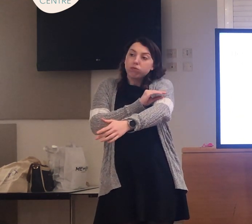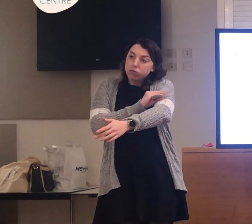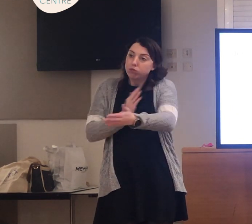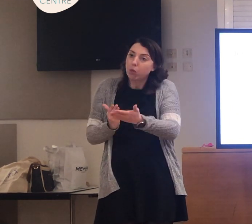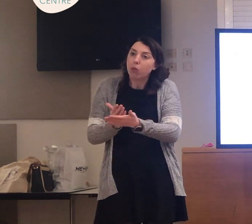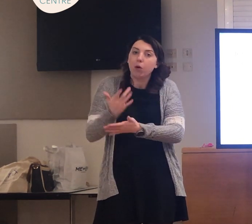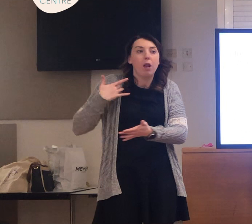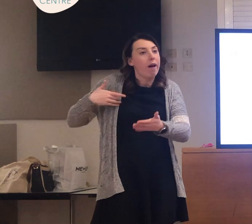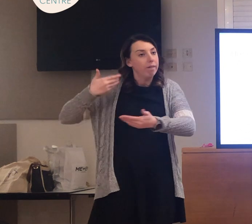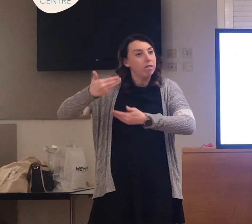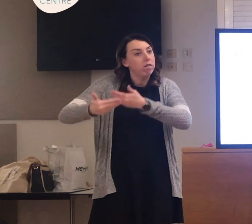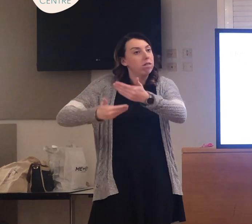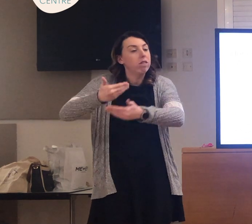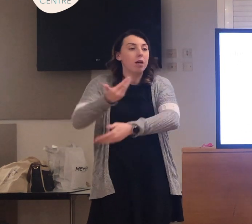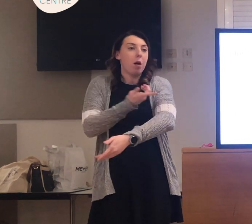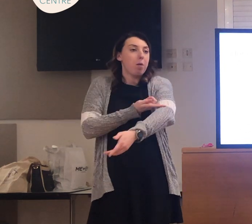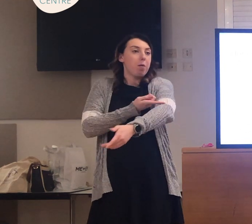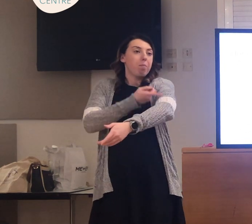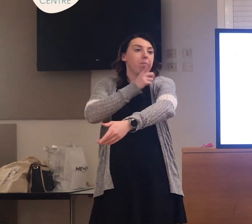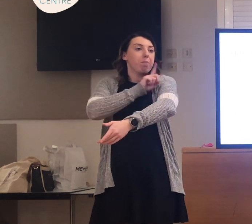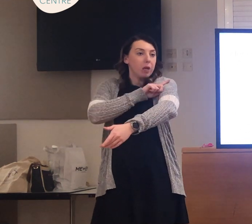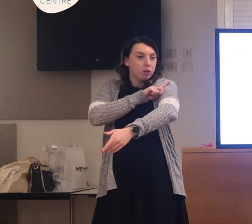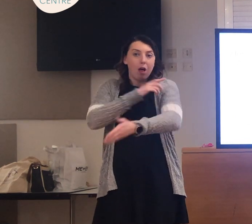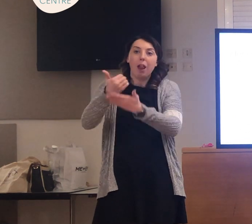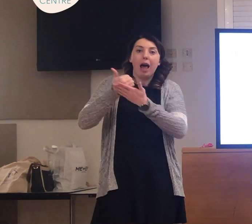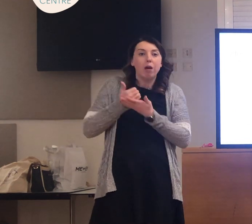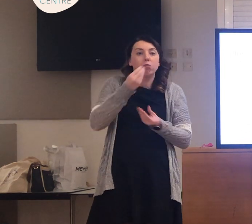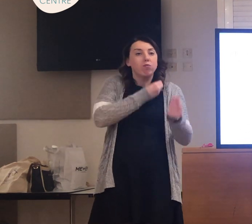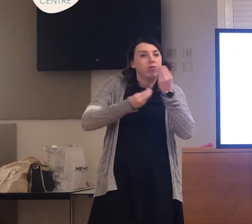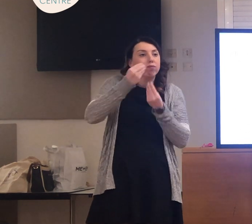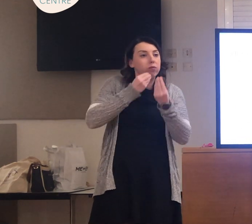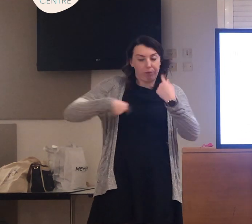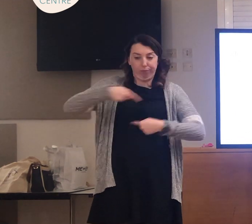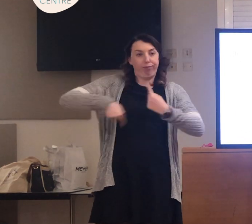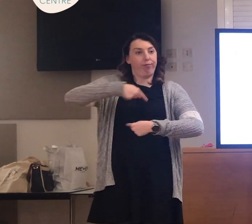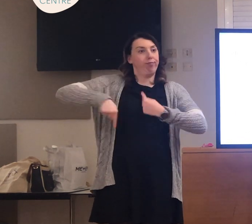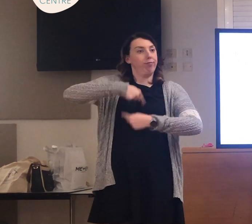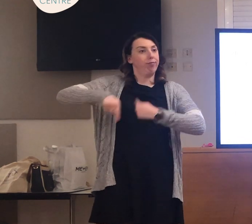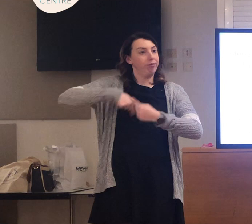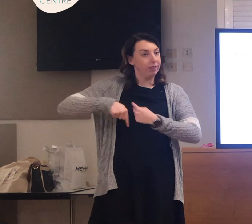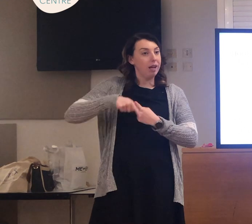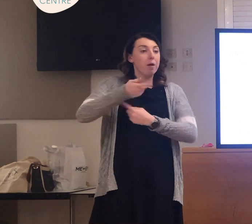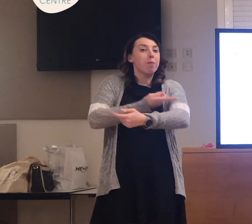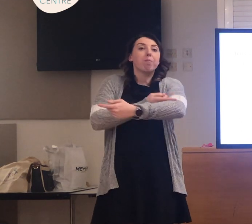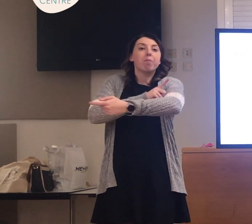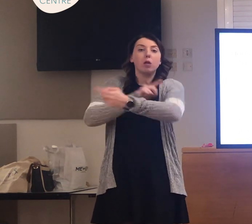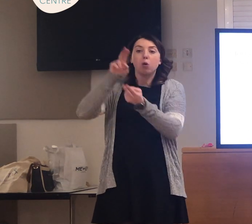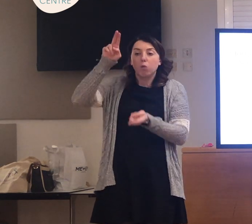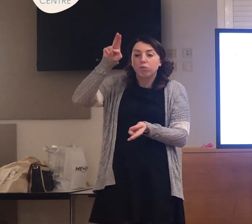Muscle tissue processes the calories that go in. If you lose muscle, you need